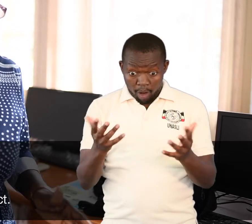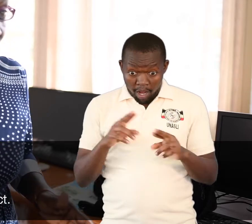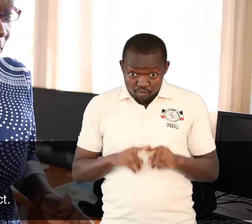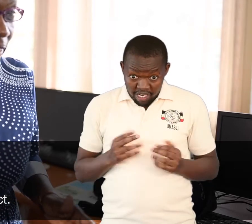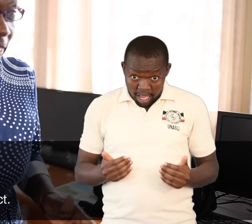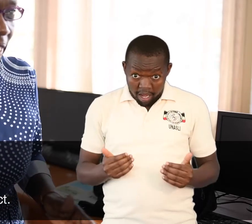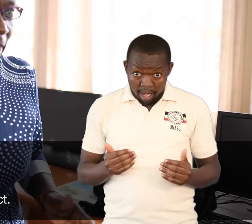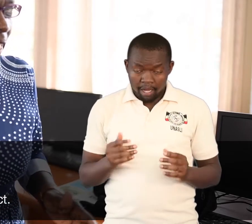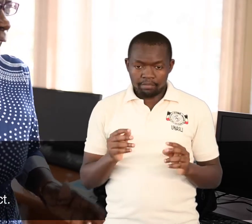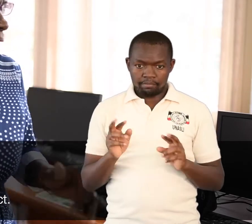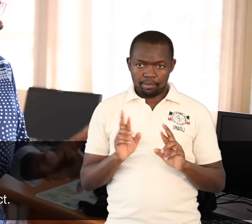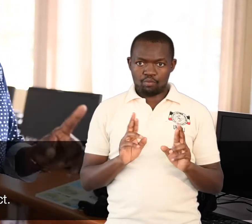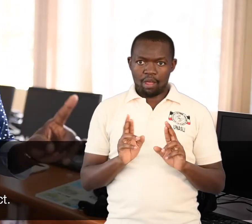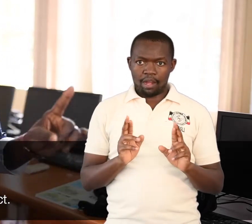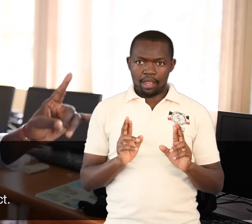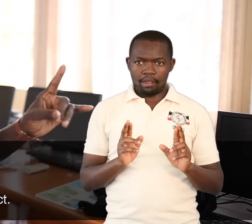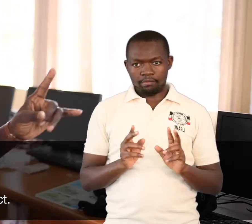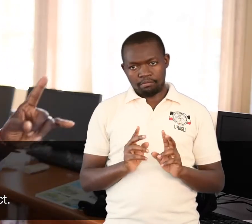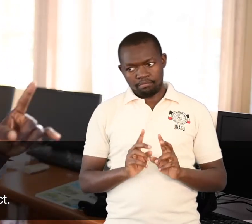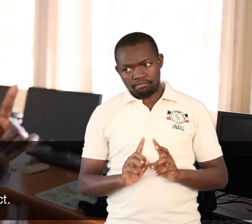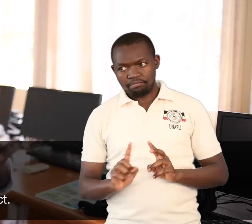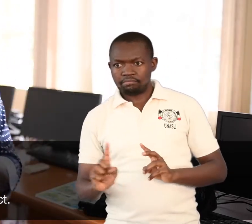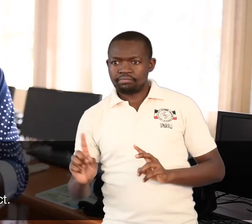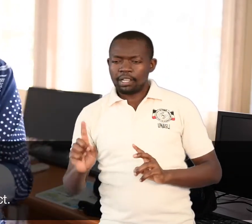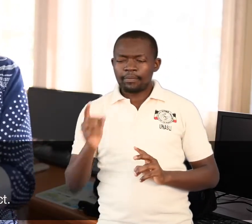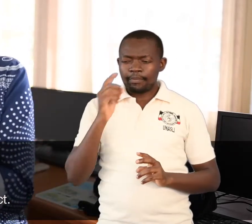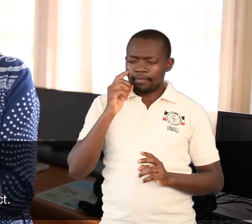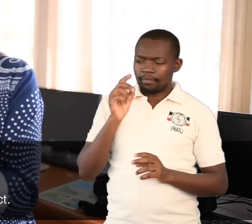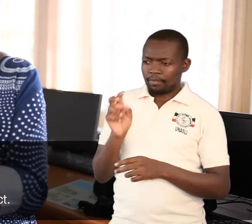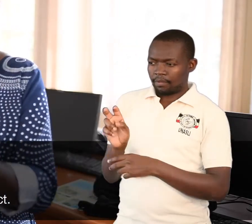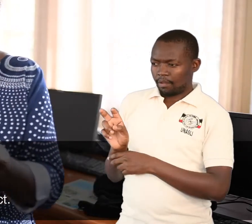are and just look around